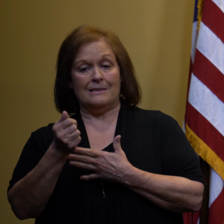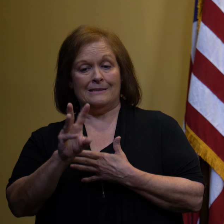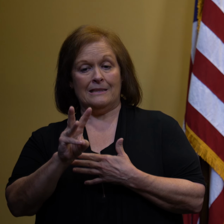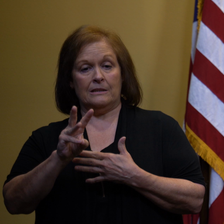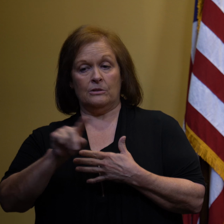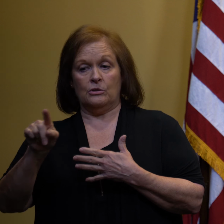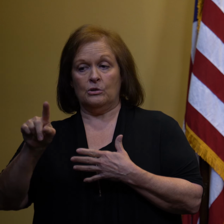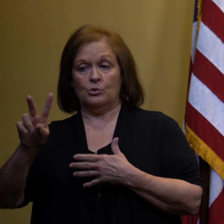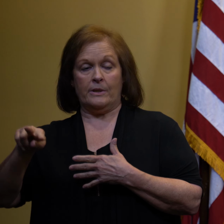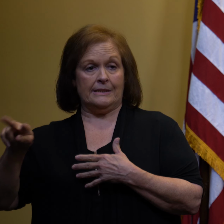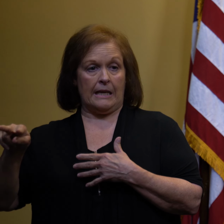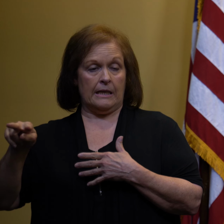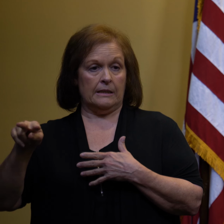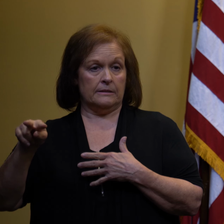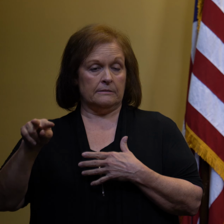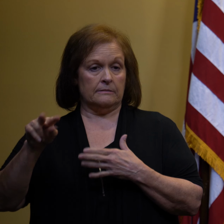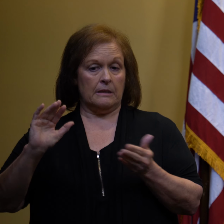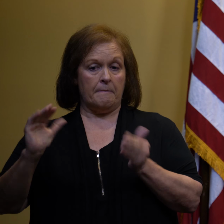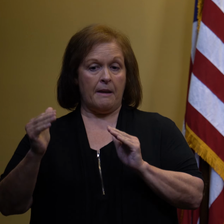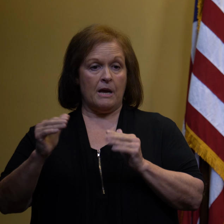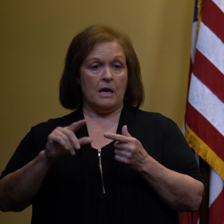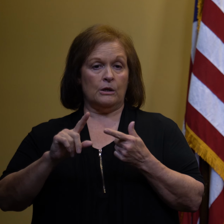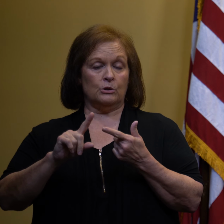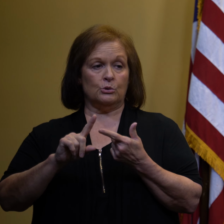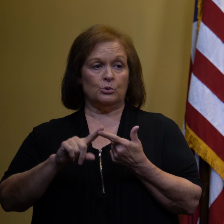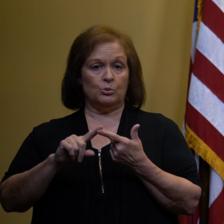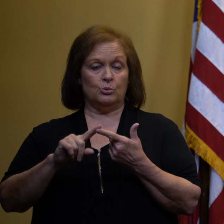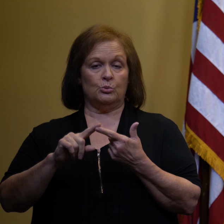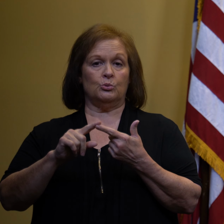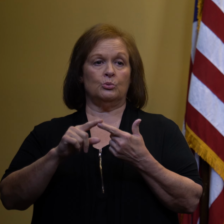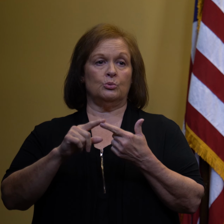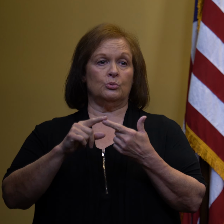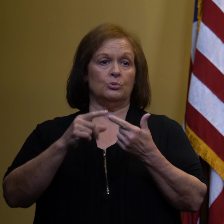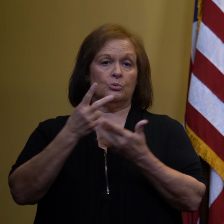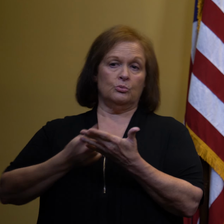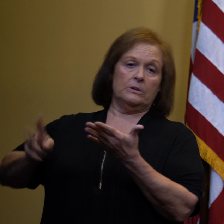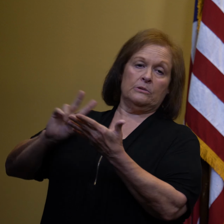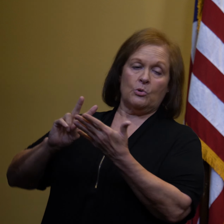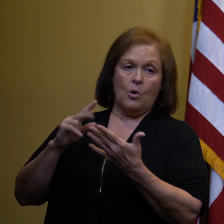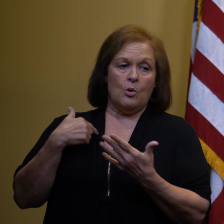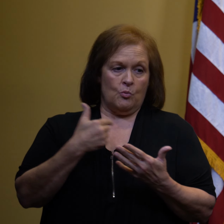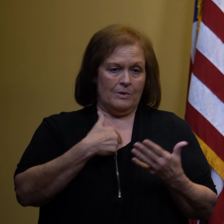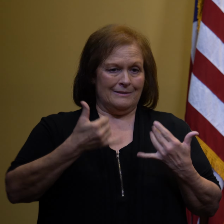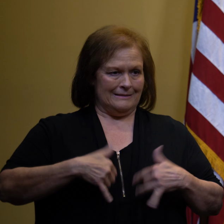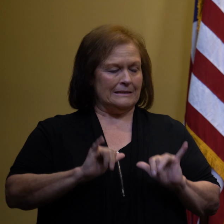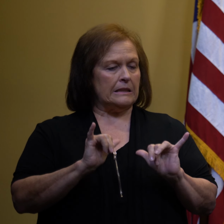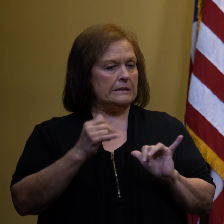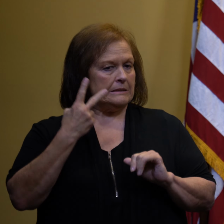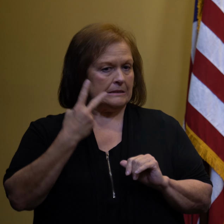16th through the 22nd, compared to the previous week, we still continue to